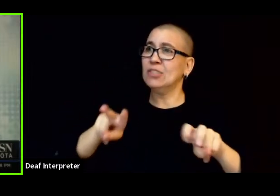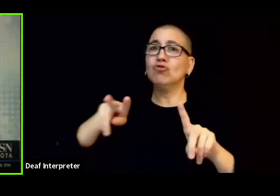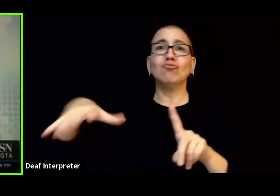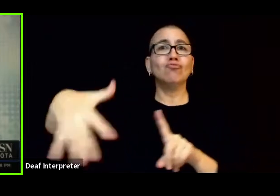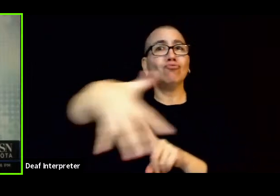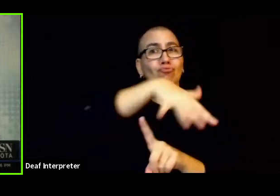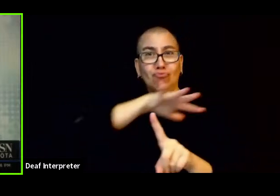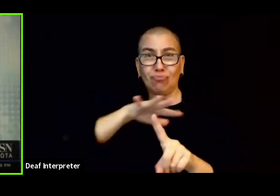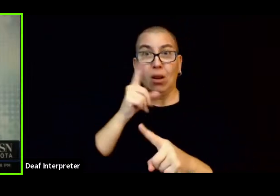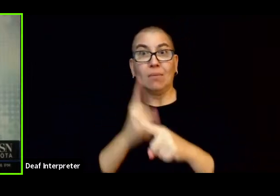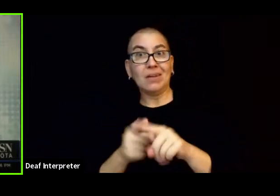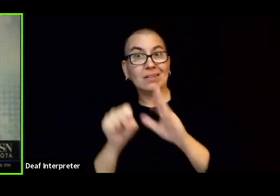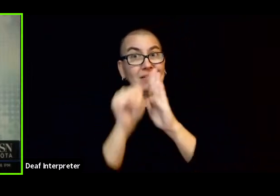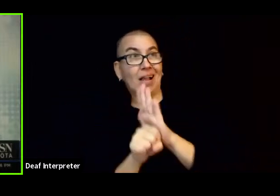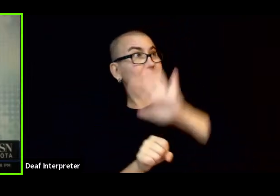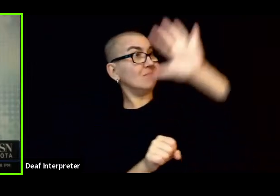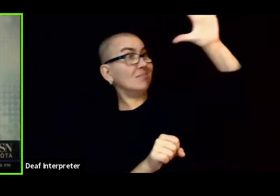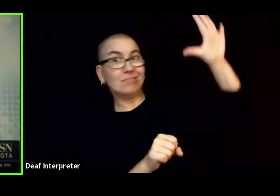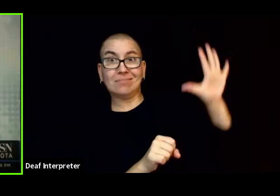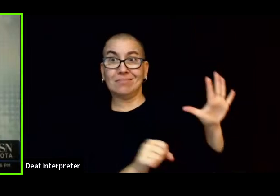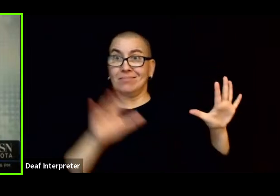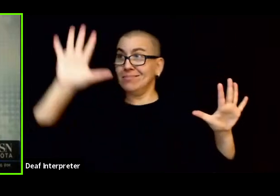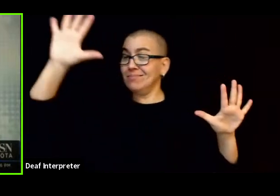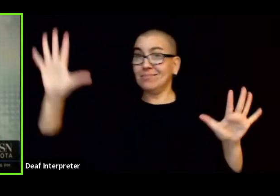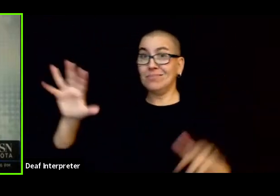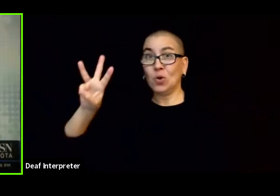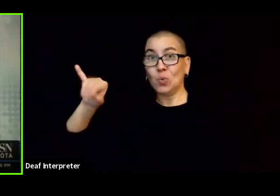states as well about the degree to which